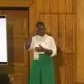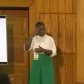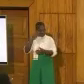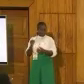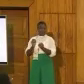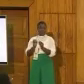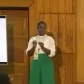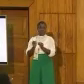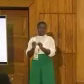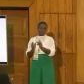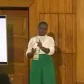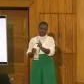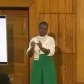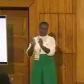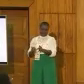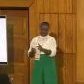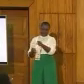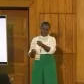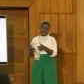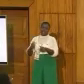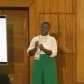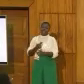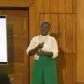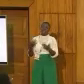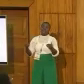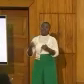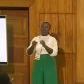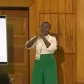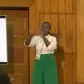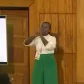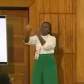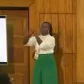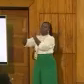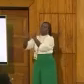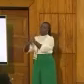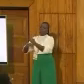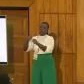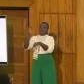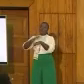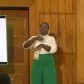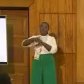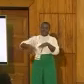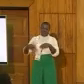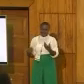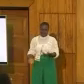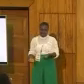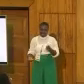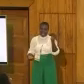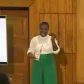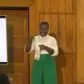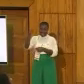over 15 years, let us now advocate or implement on your behalf. But we actually ensured that they were the ones who